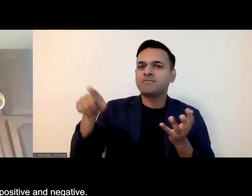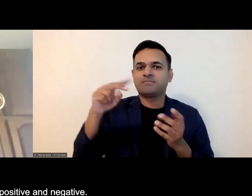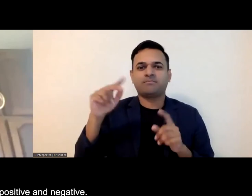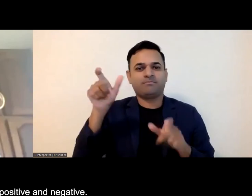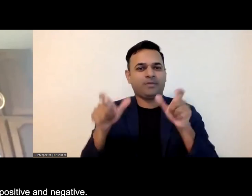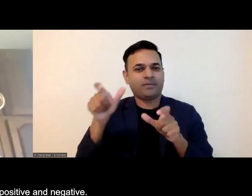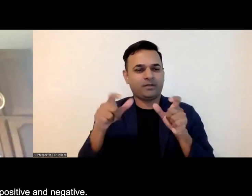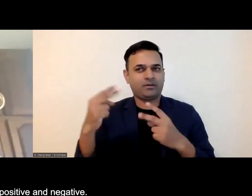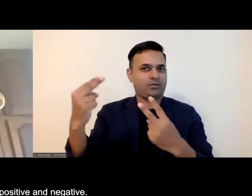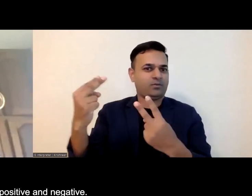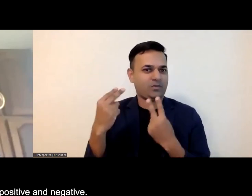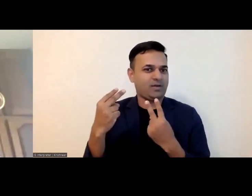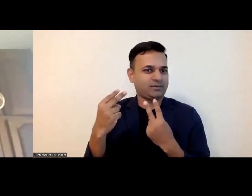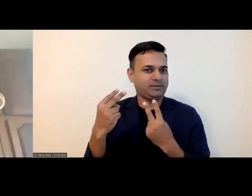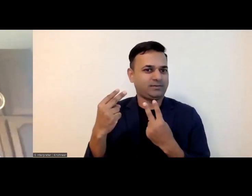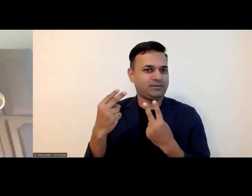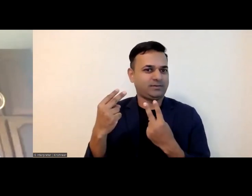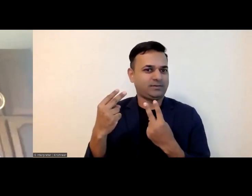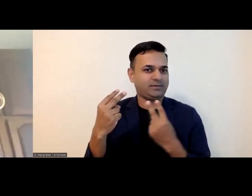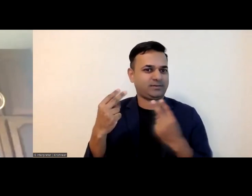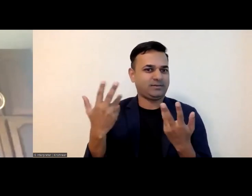both positive and negative.